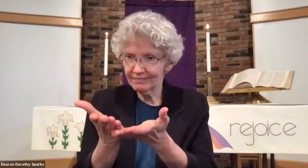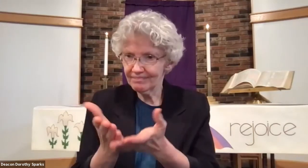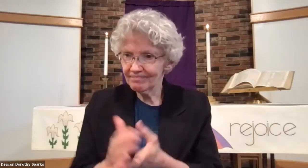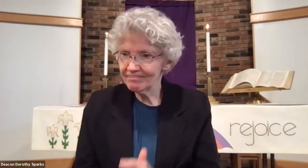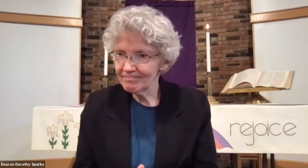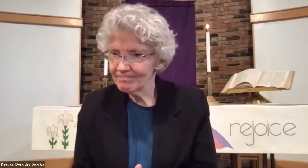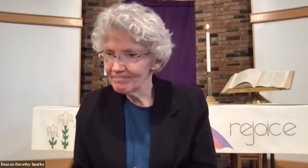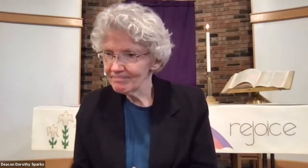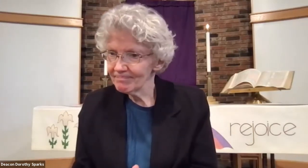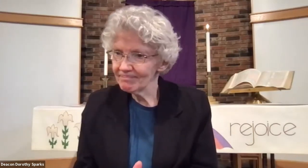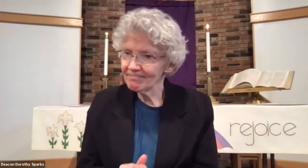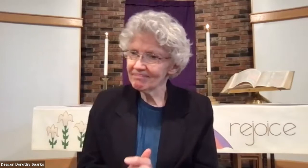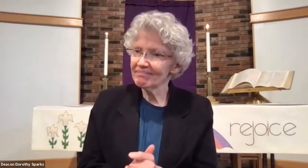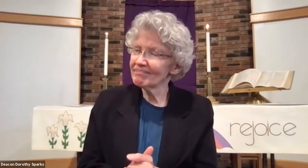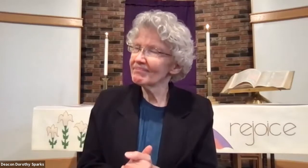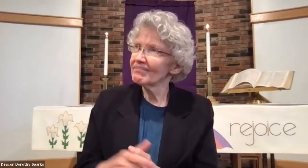Offering prayer.